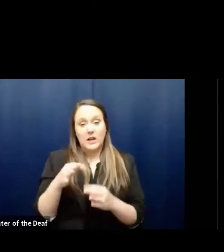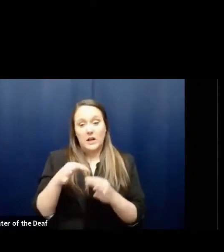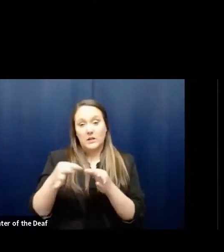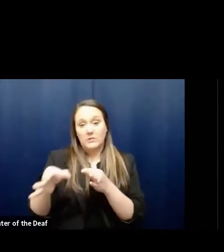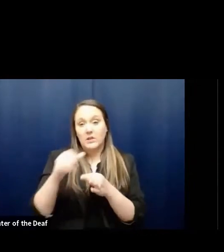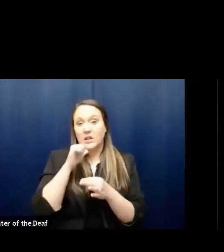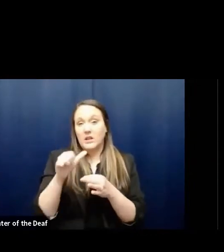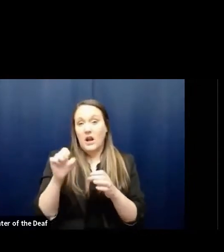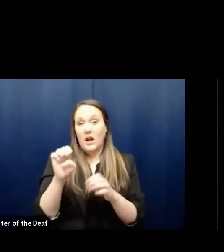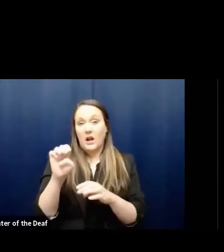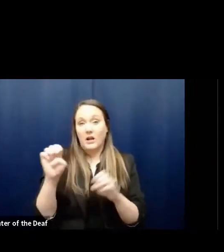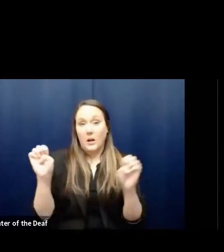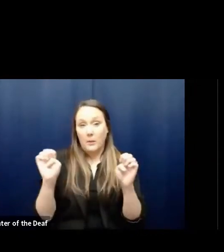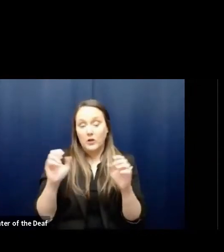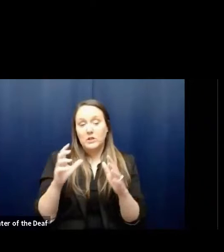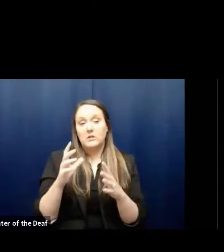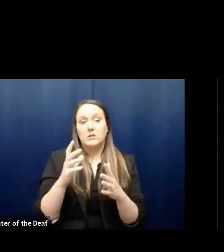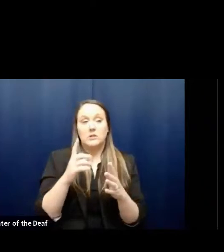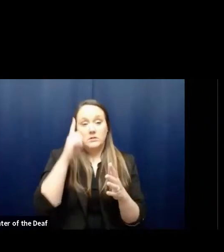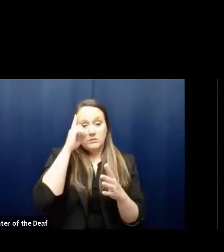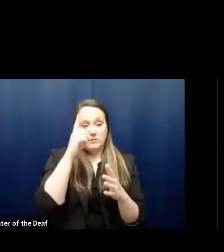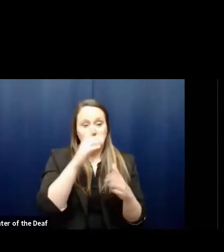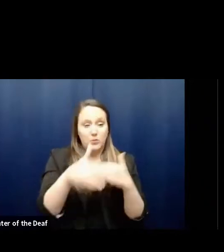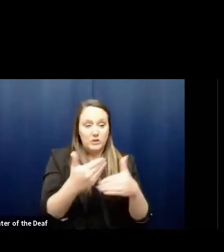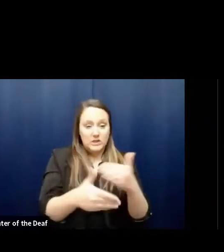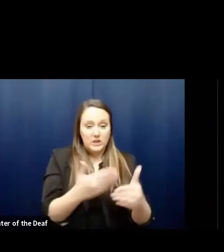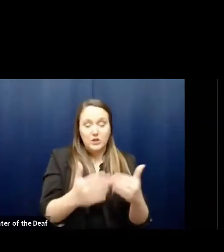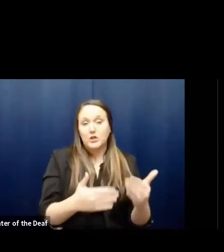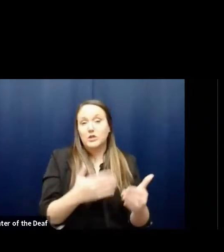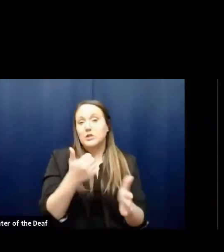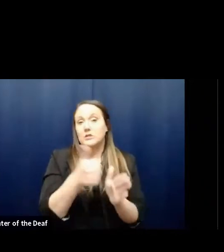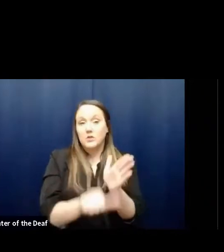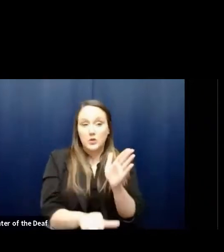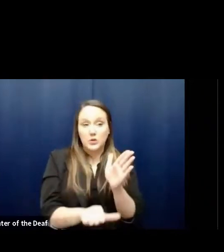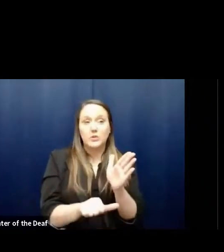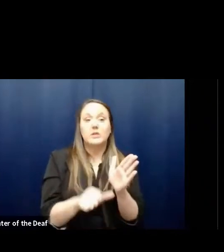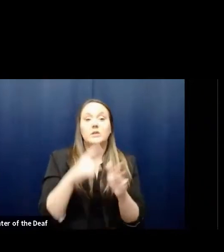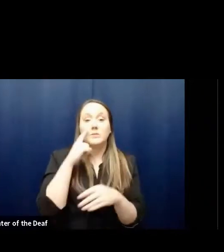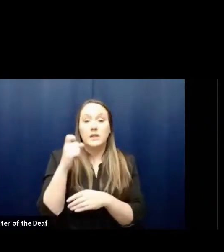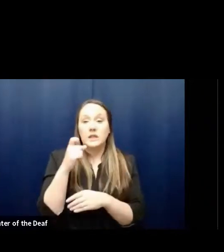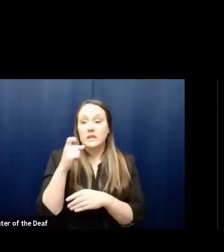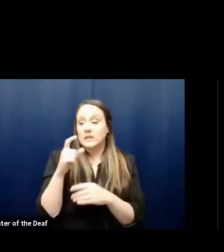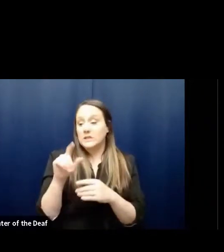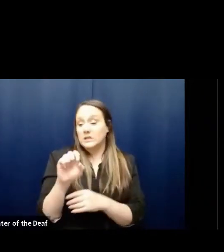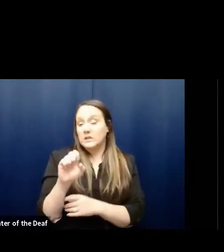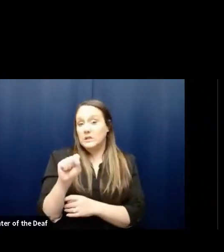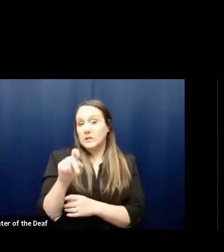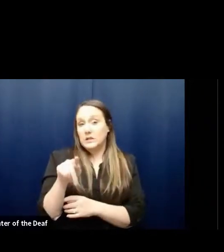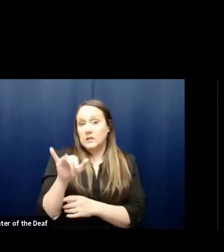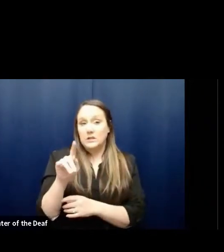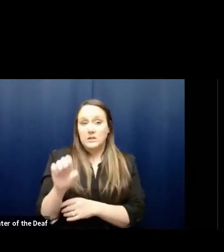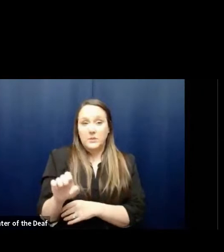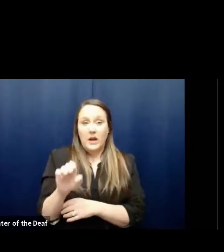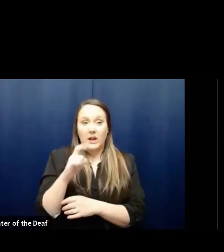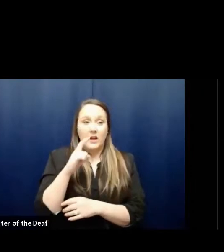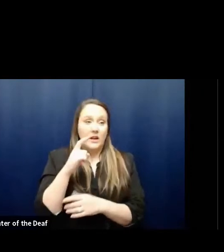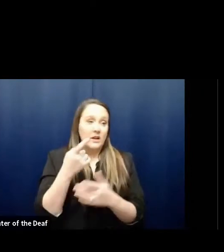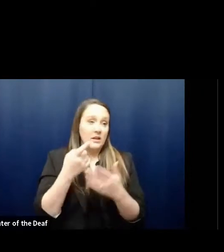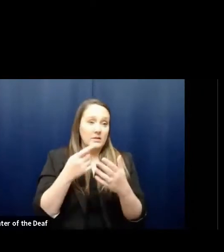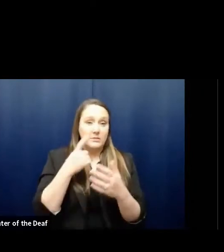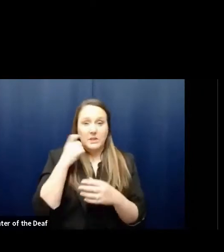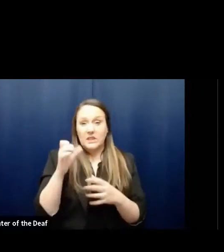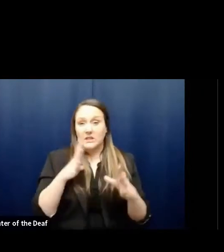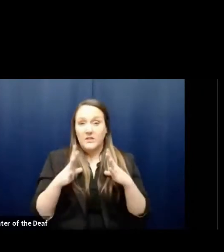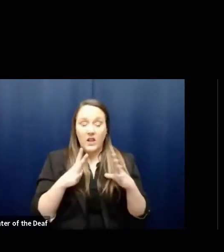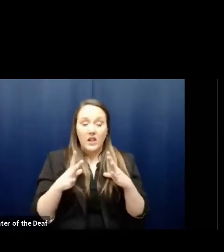non-emergency procedures due to the recent spike in cases and a projected spike due to the holidays. Have any hospitals in the Knox County hospital